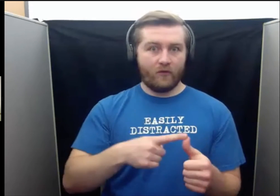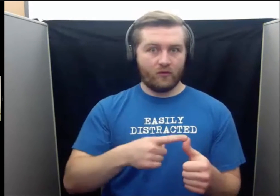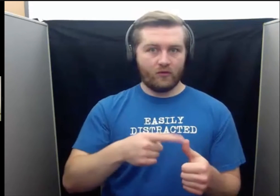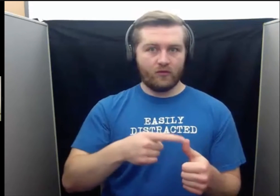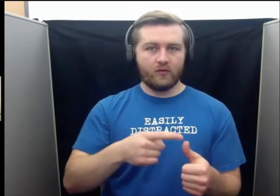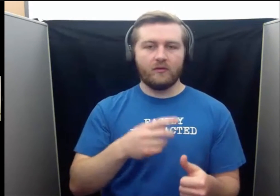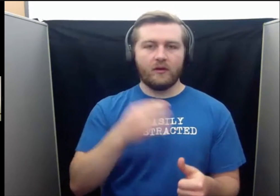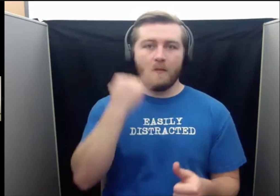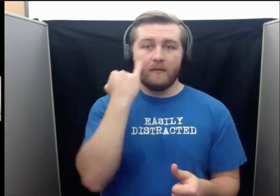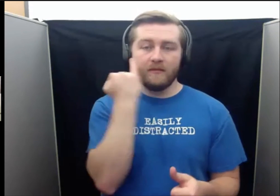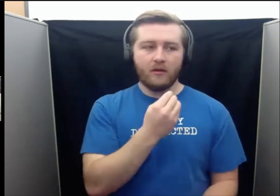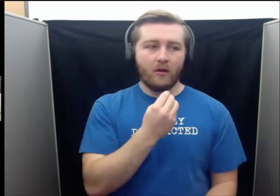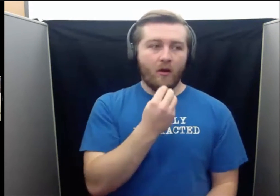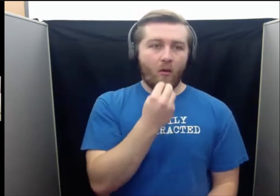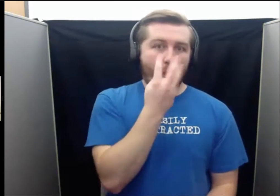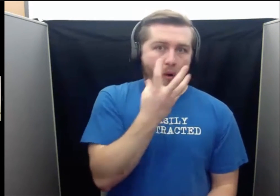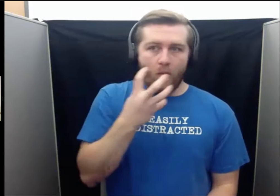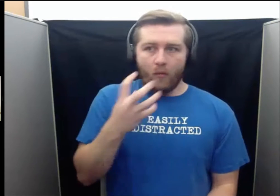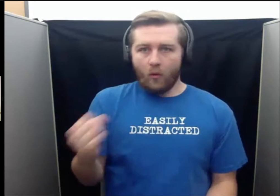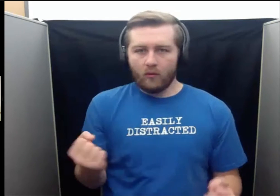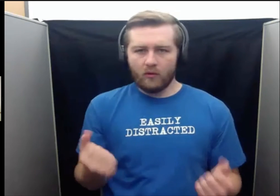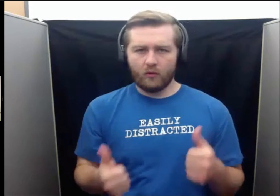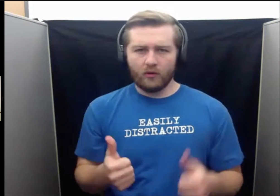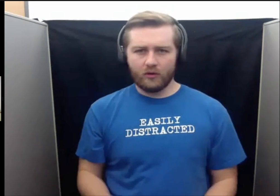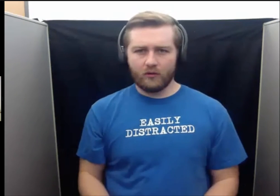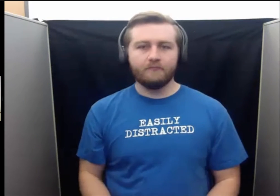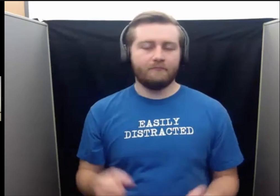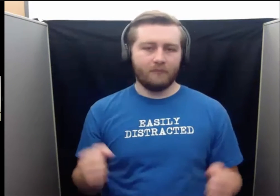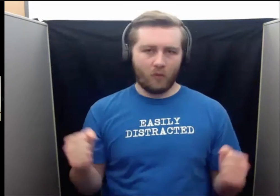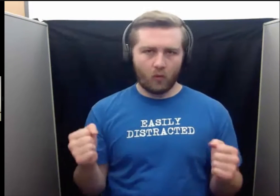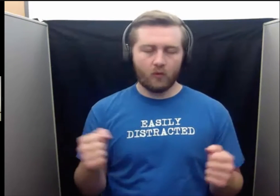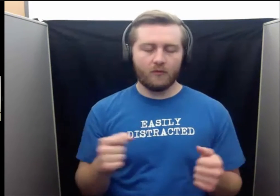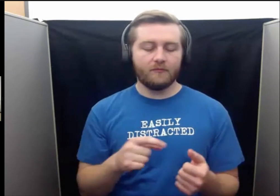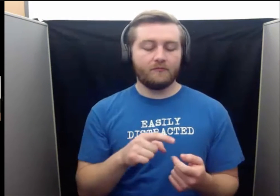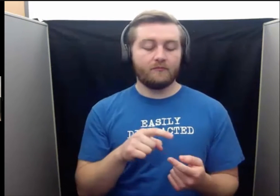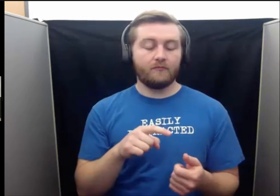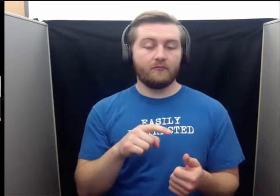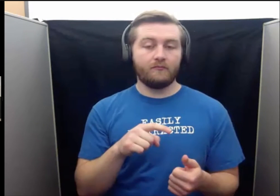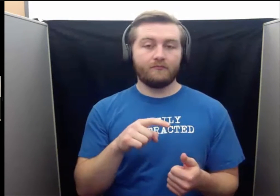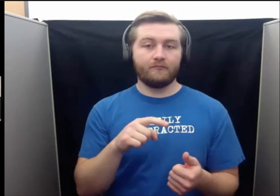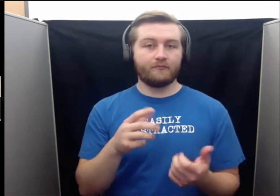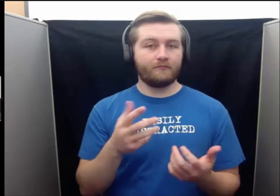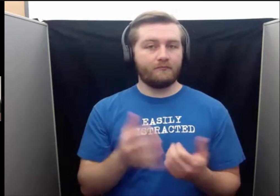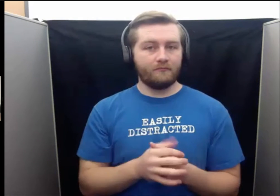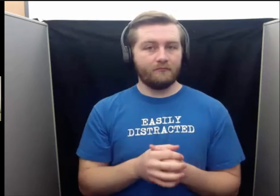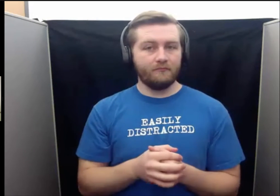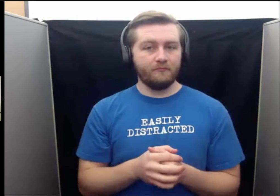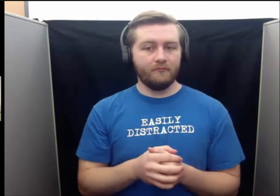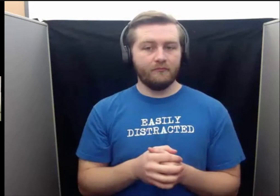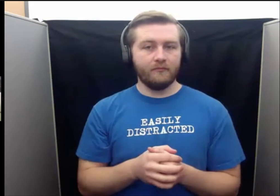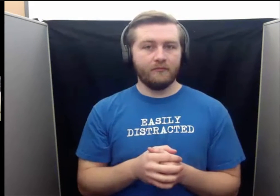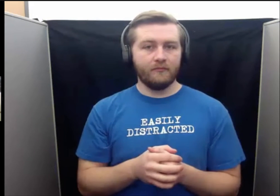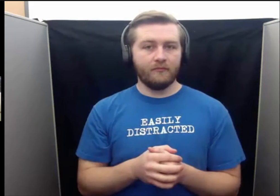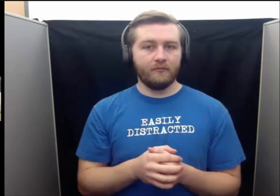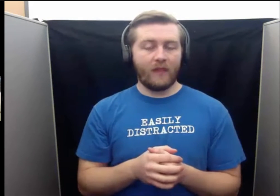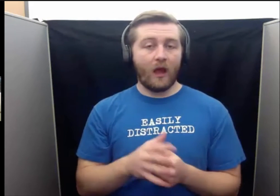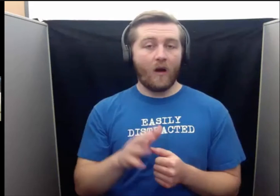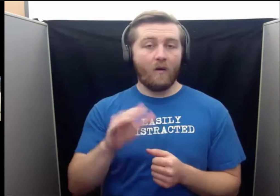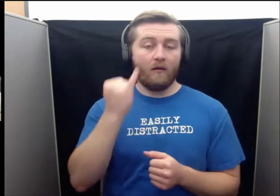Okay. When you take, example, condensation, and you take water from a gas